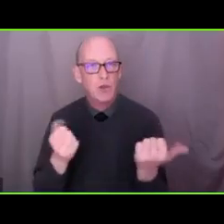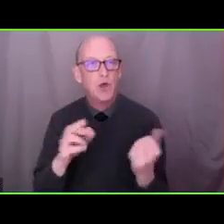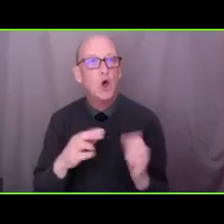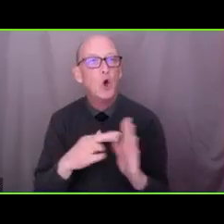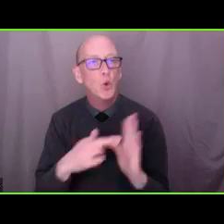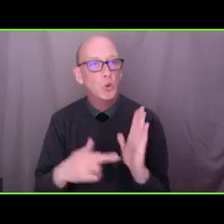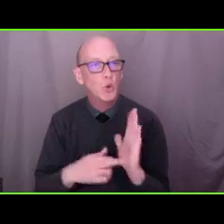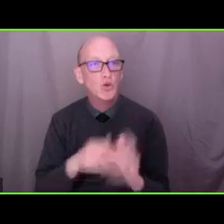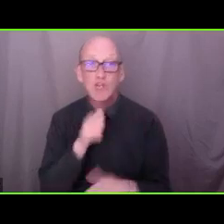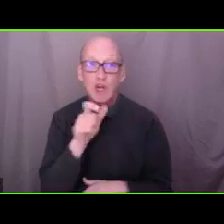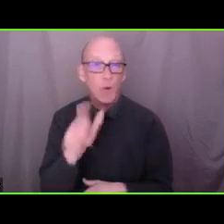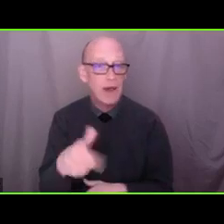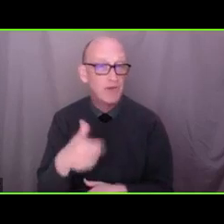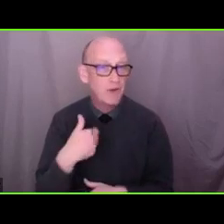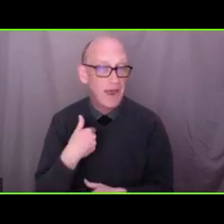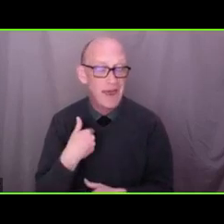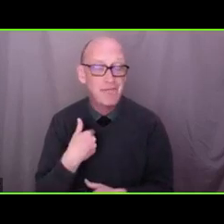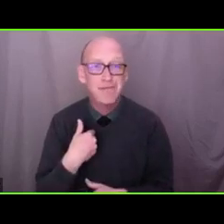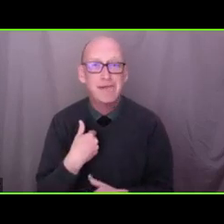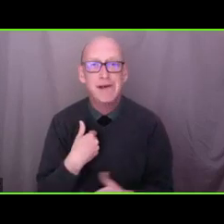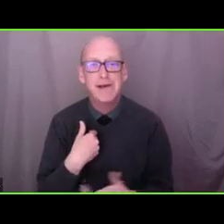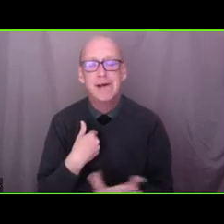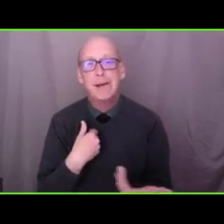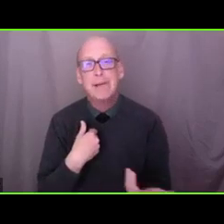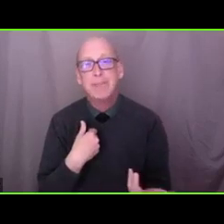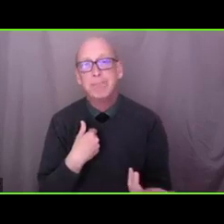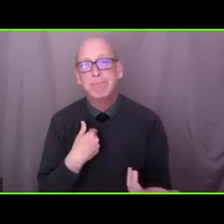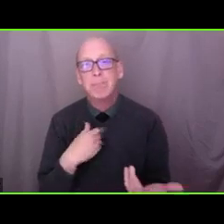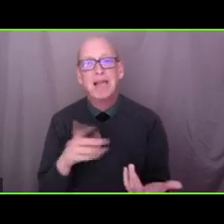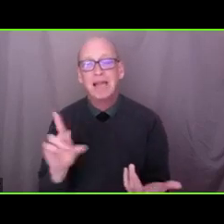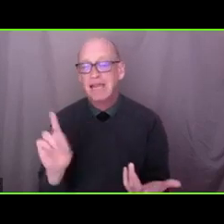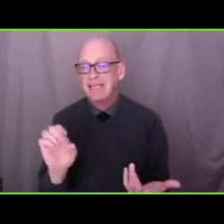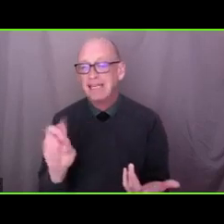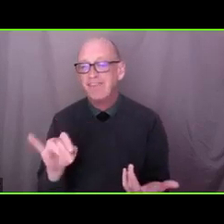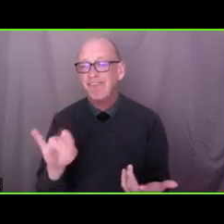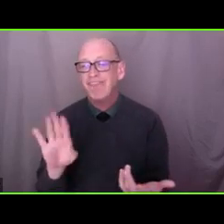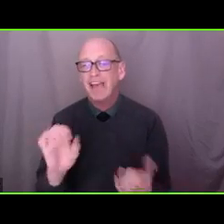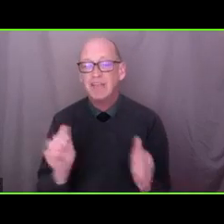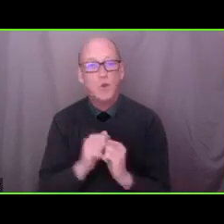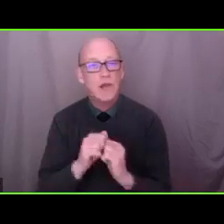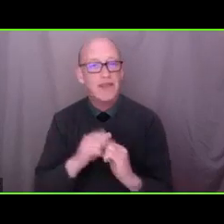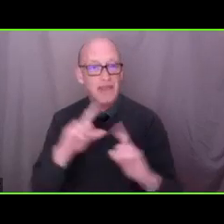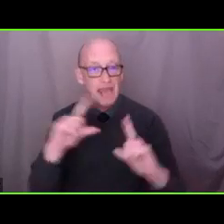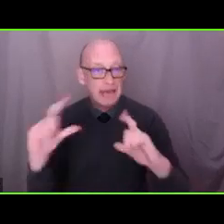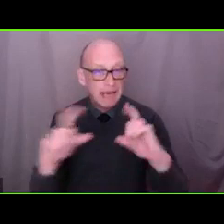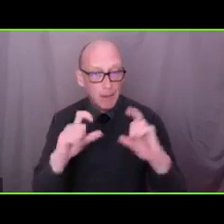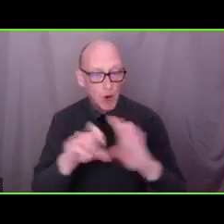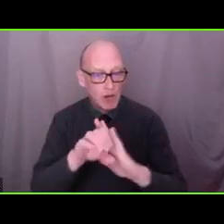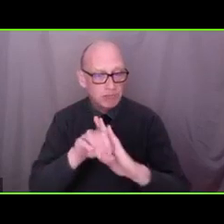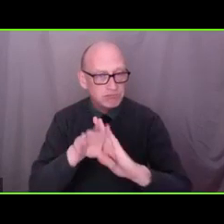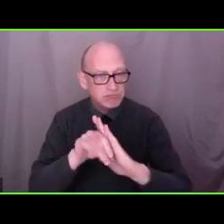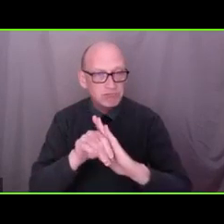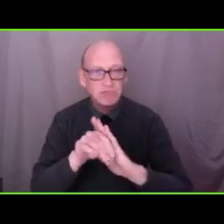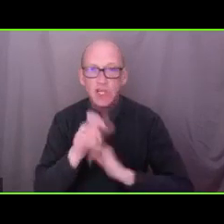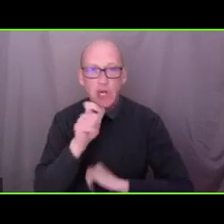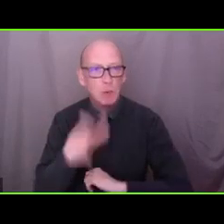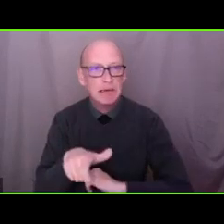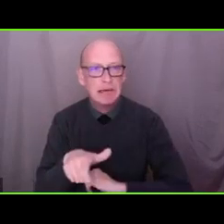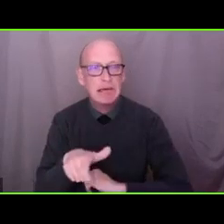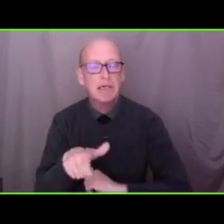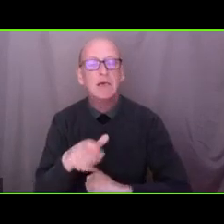you don't even have to have like a device with a camera that you can